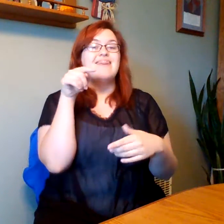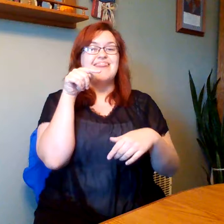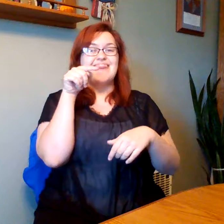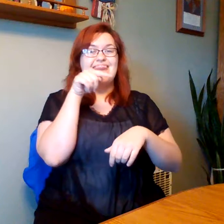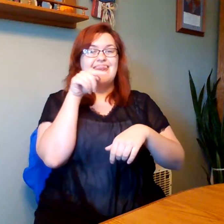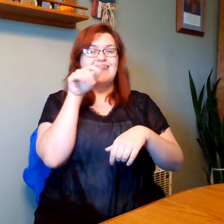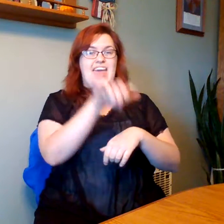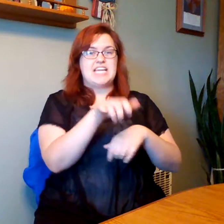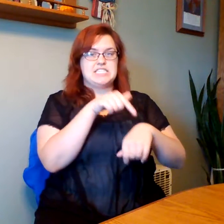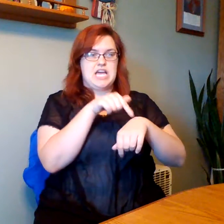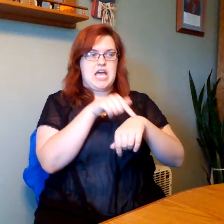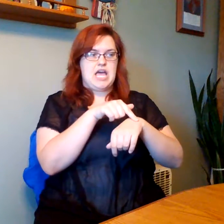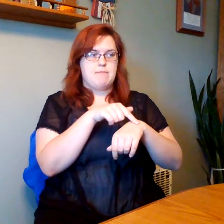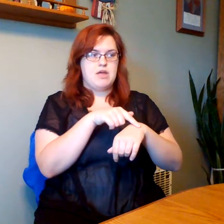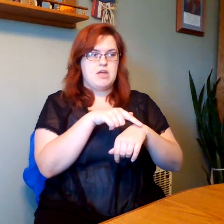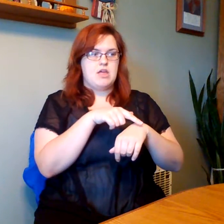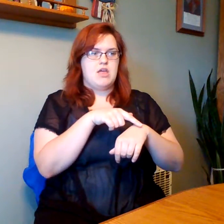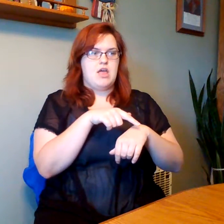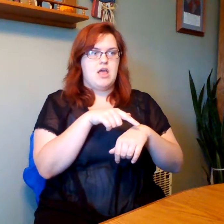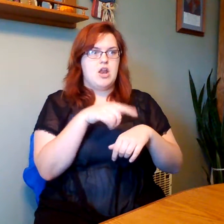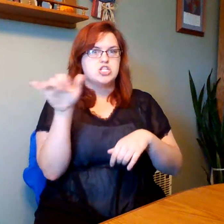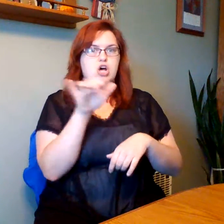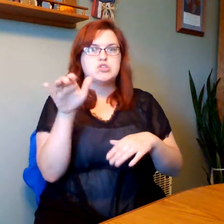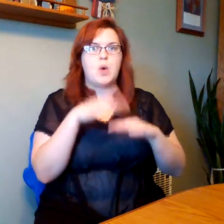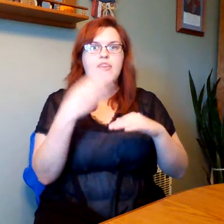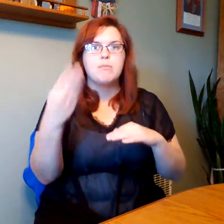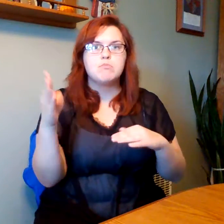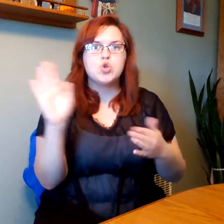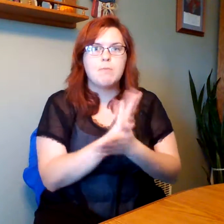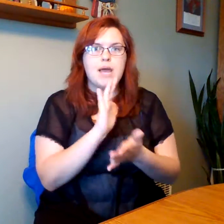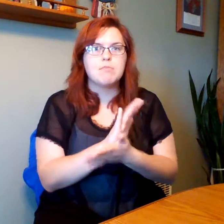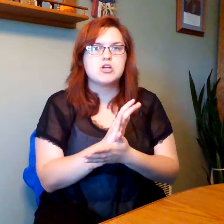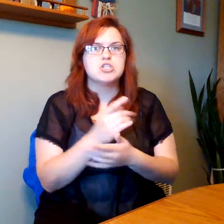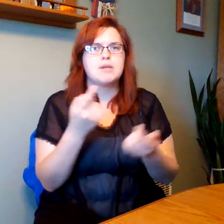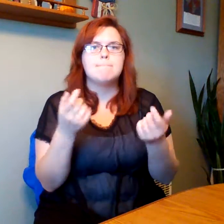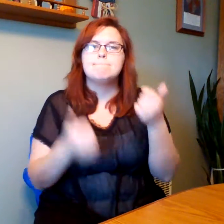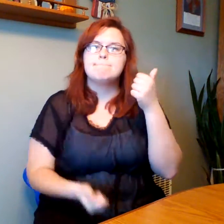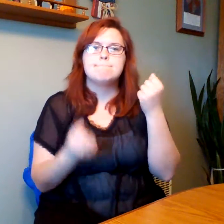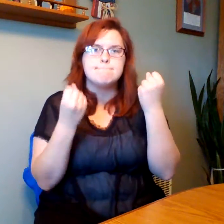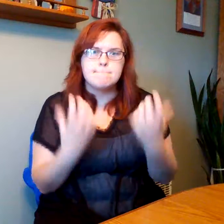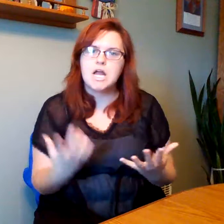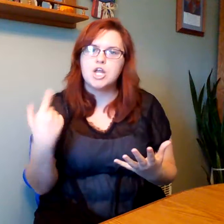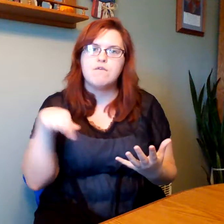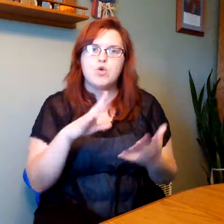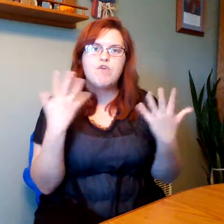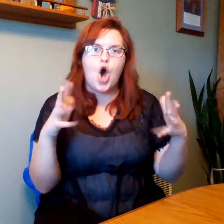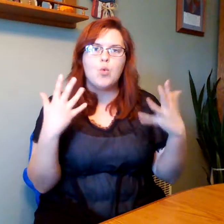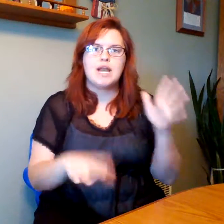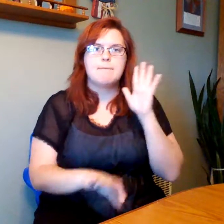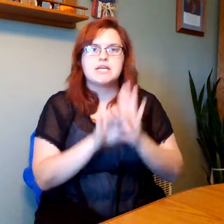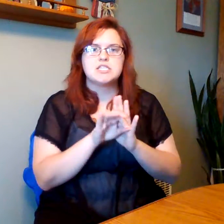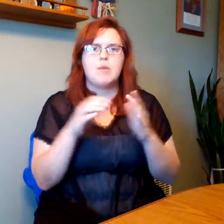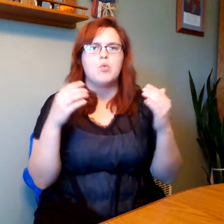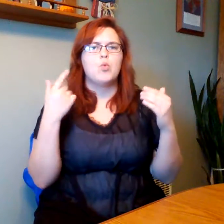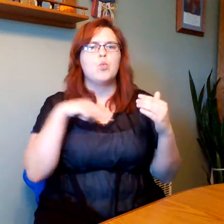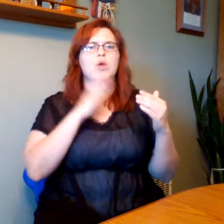blue sheets that many of you were able to pick up. We'll have more blue sheets on Wednesday for those of you who didn't get one today.